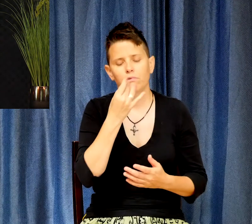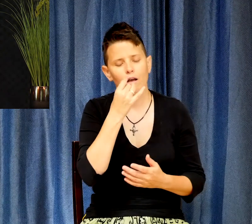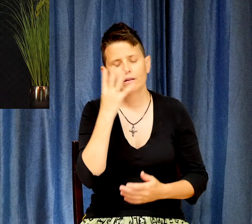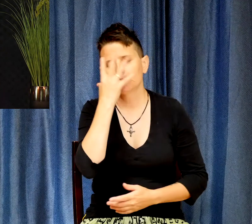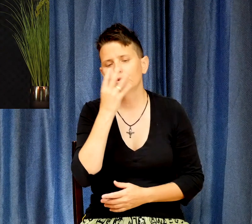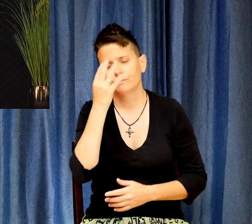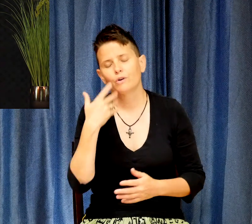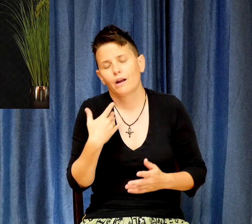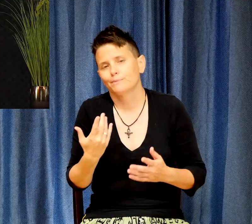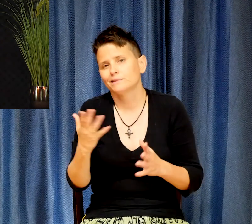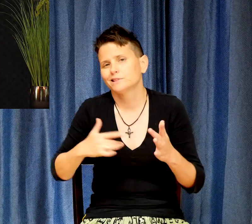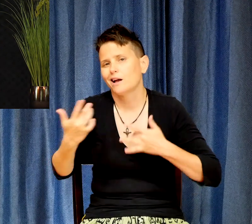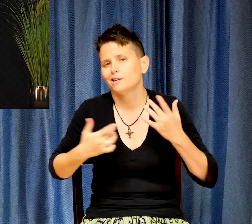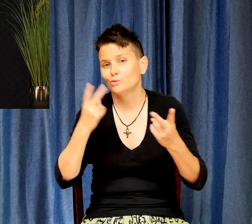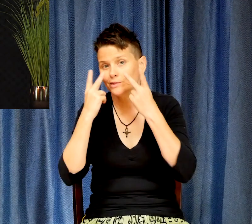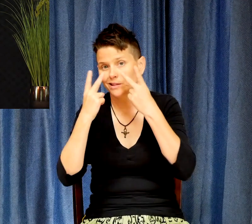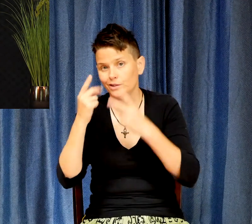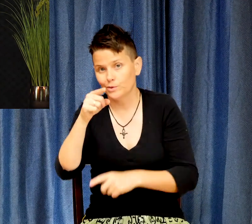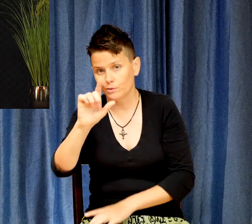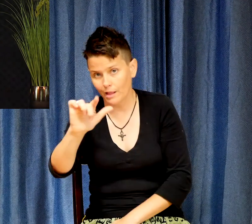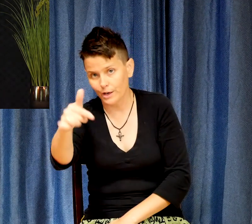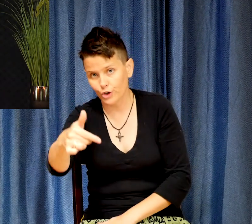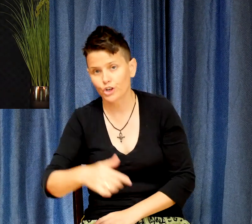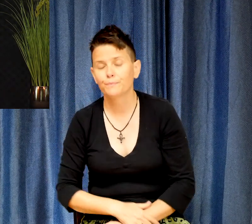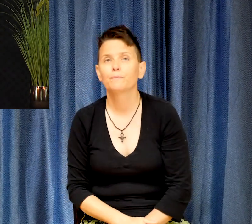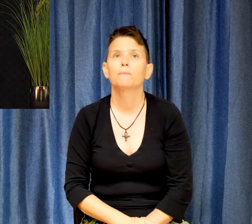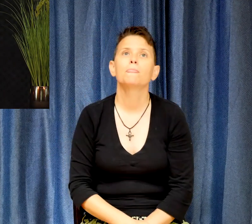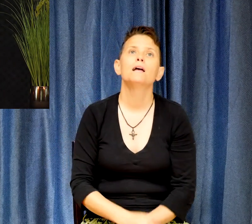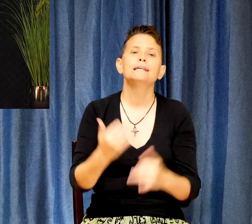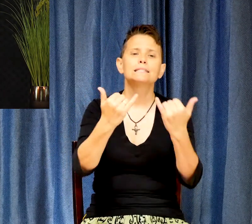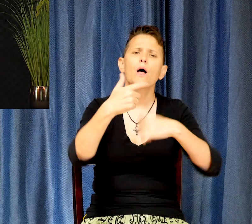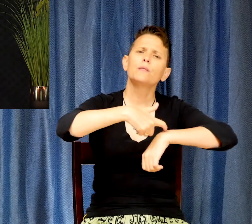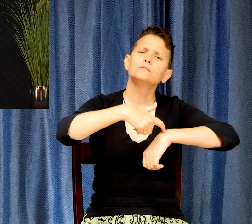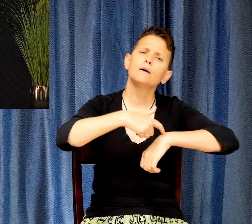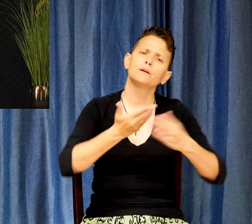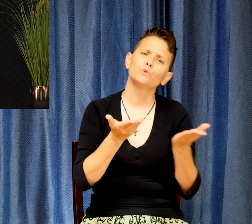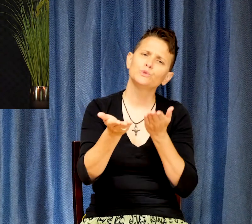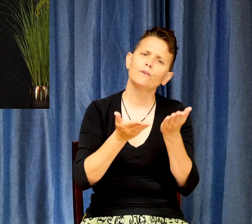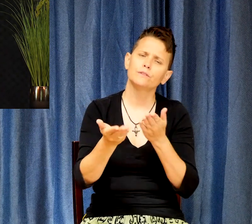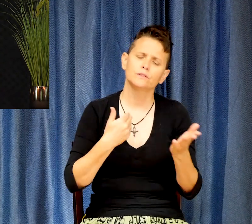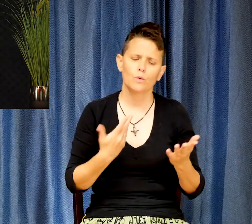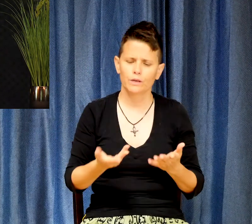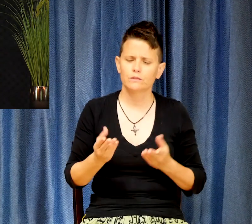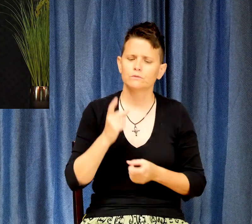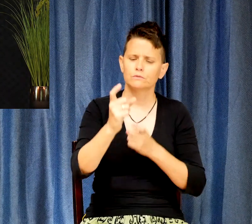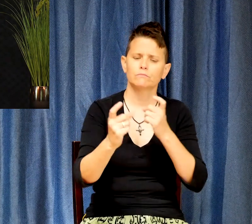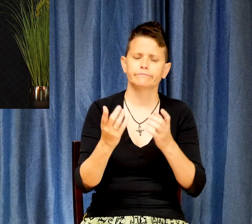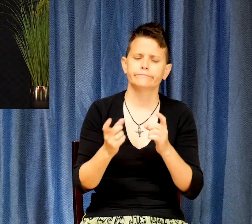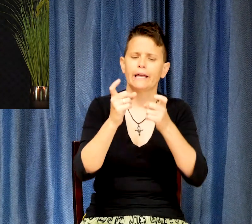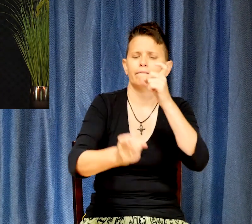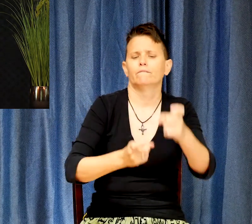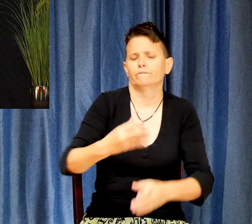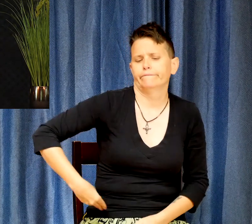beautifully. So I look forward to seeing you there. And it's now in the time in our service when we get to give to support this beautiful